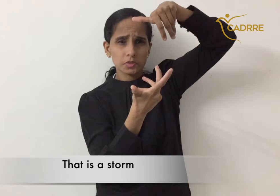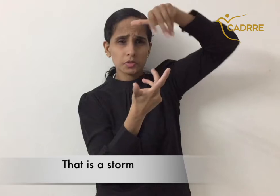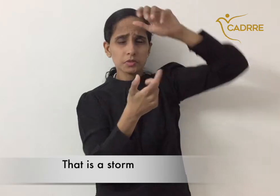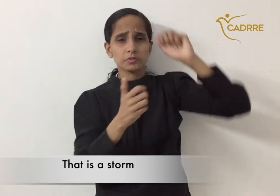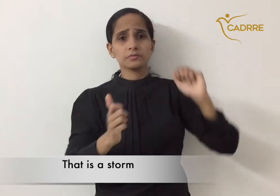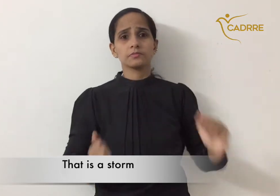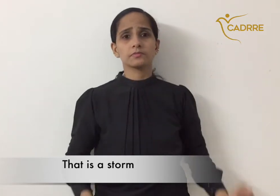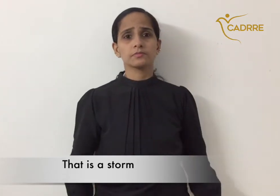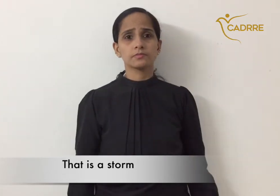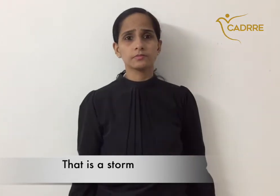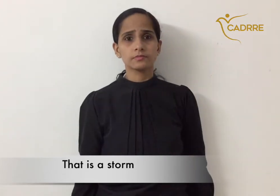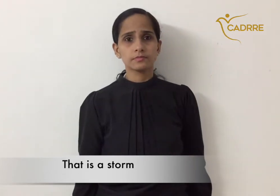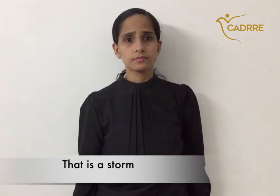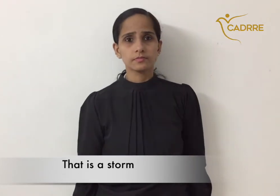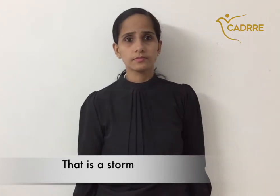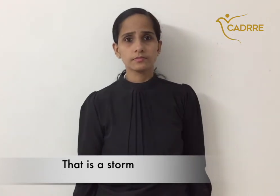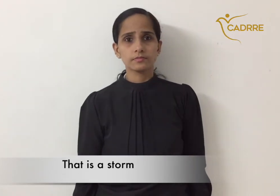that's a storm.